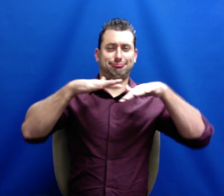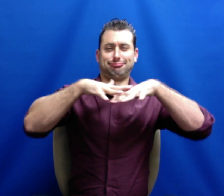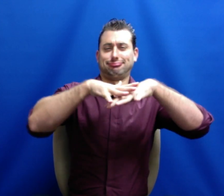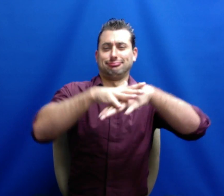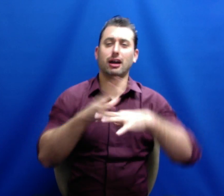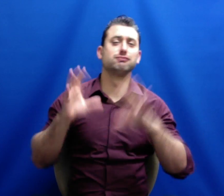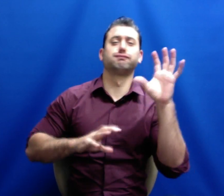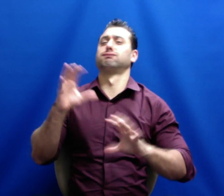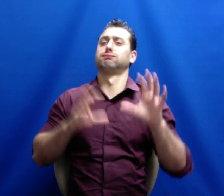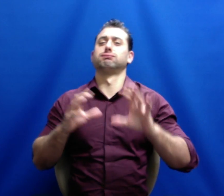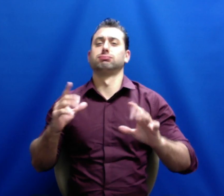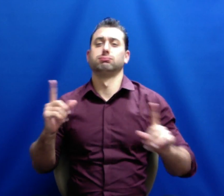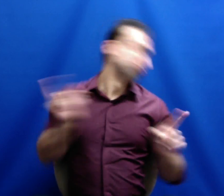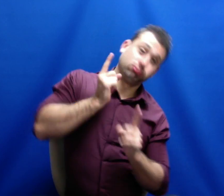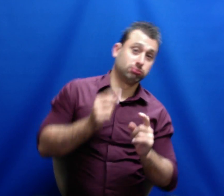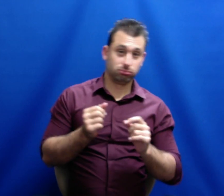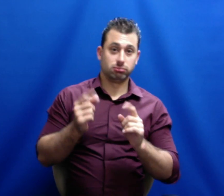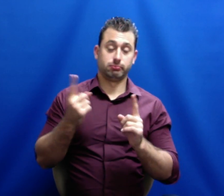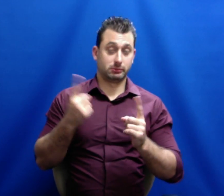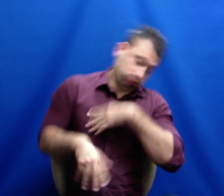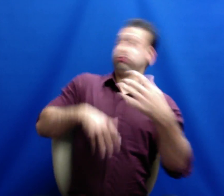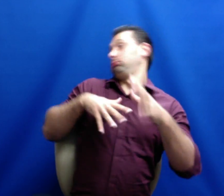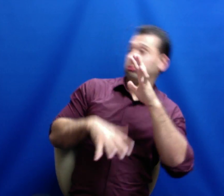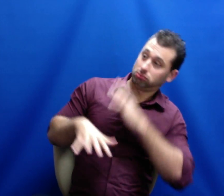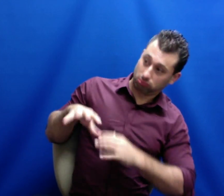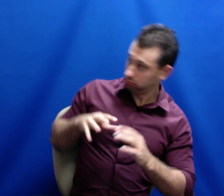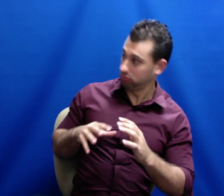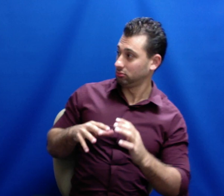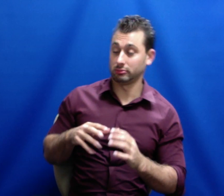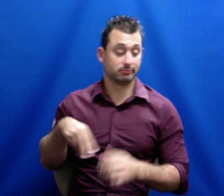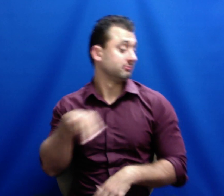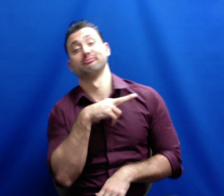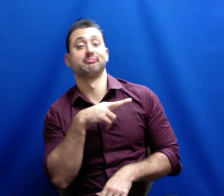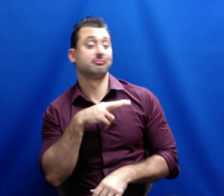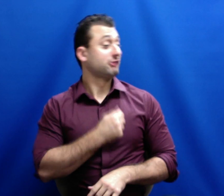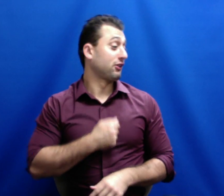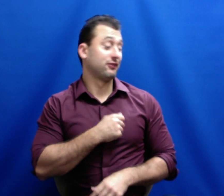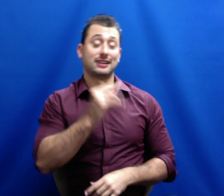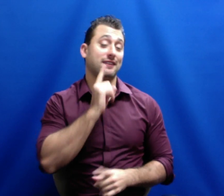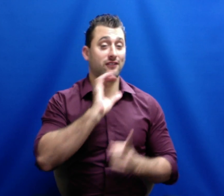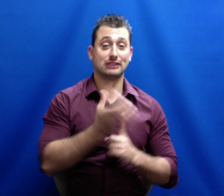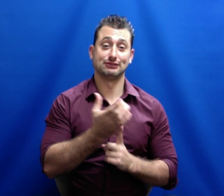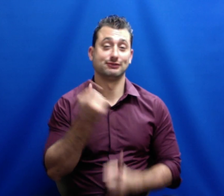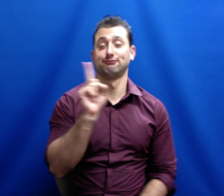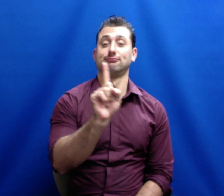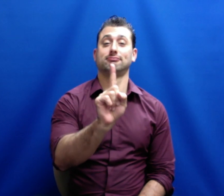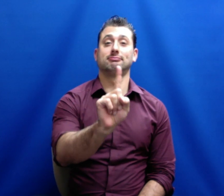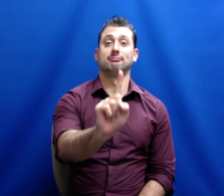situations where it's not a good example. I'll give you an example here right now. walking along and just knocking